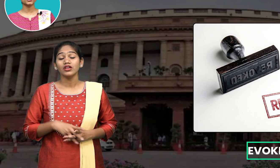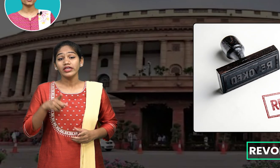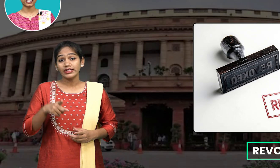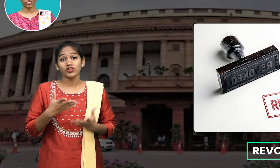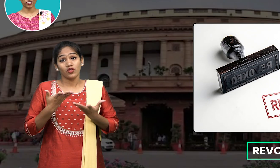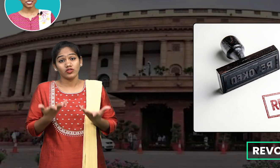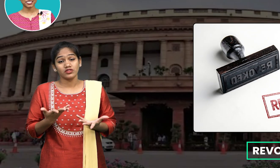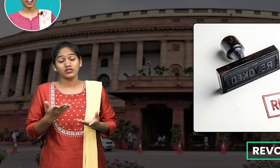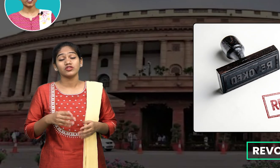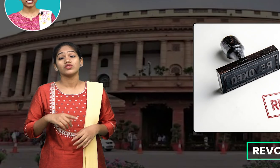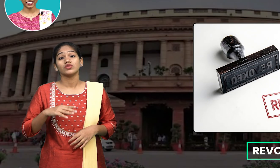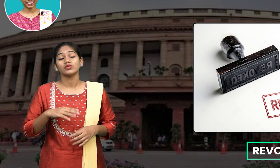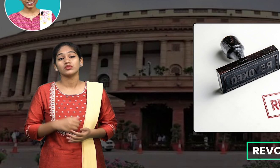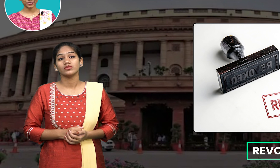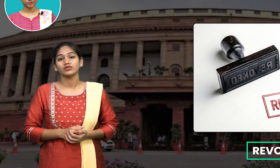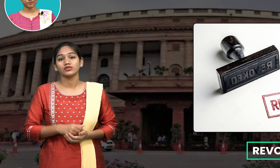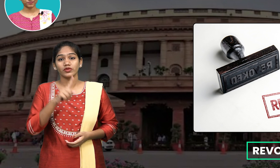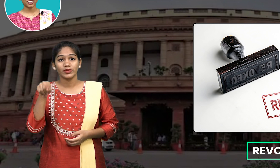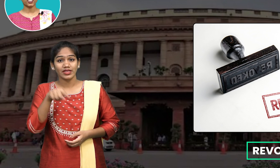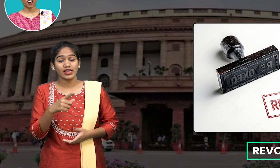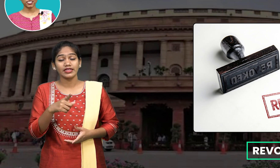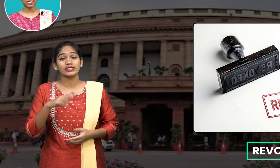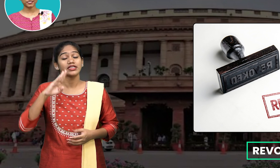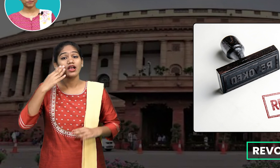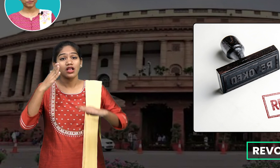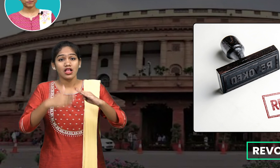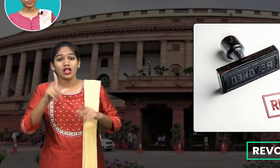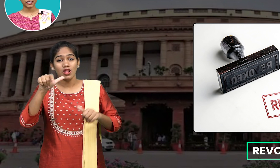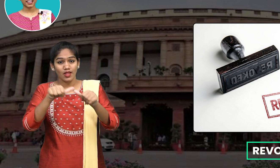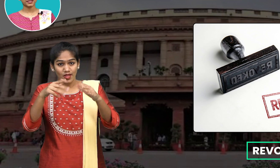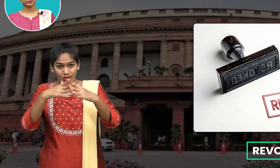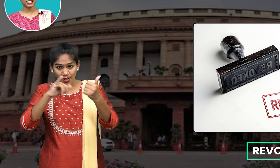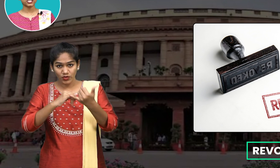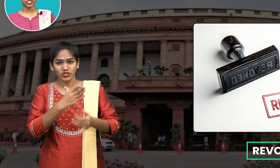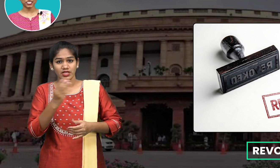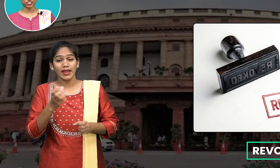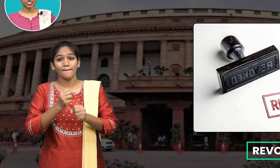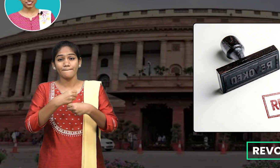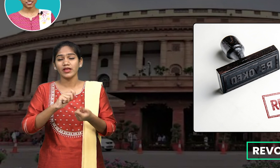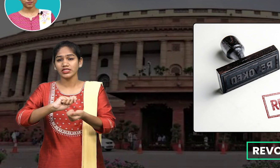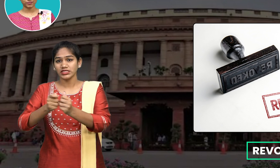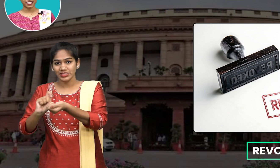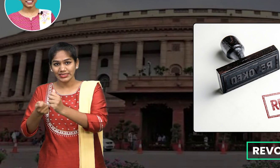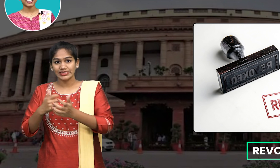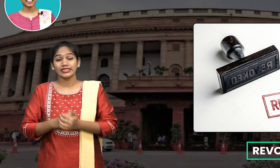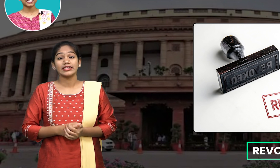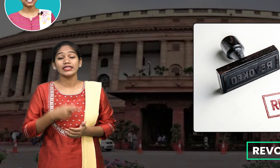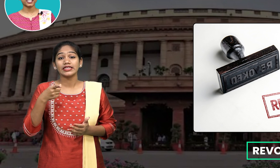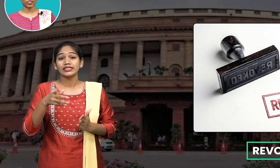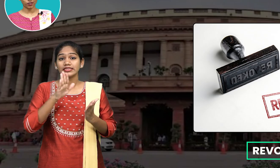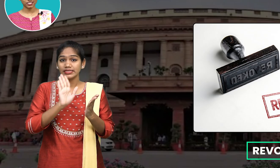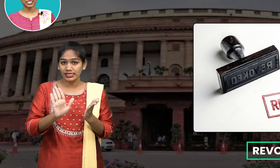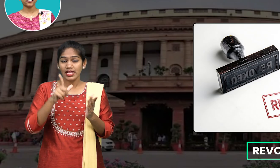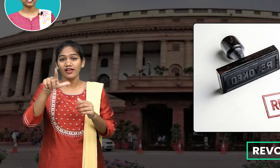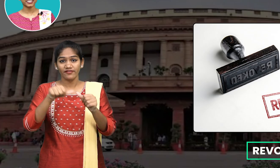It also revokes outdated laws and makes changes in the